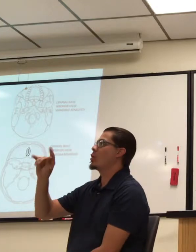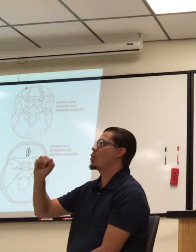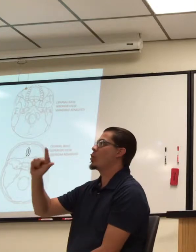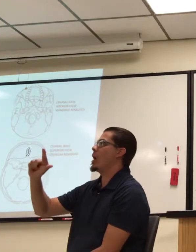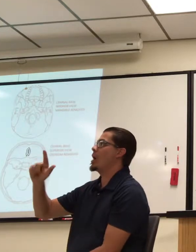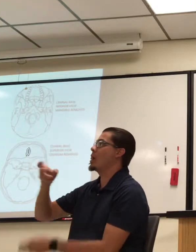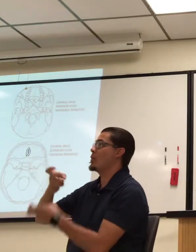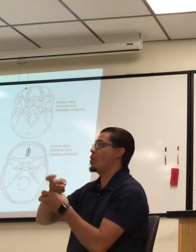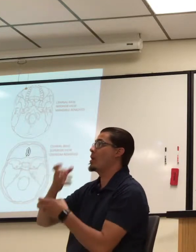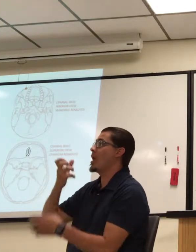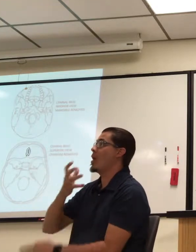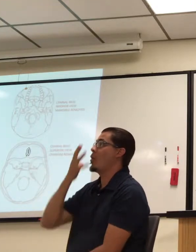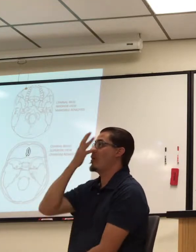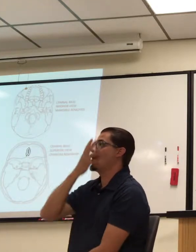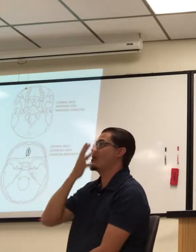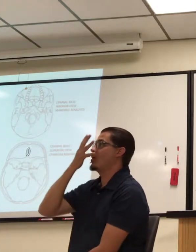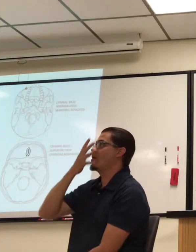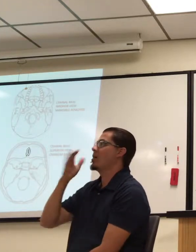facial bones,